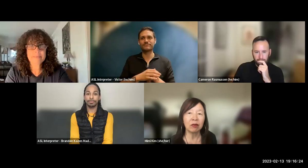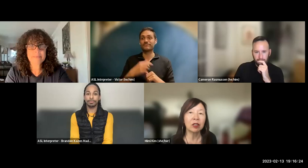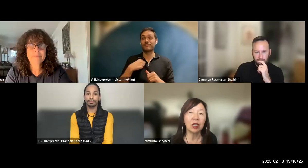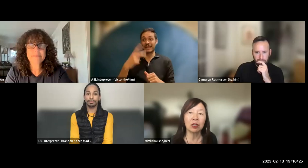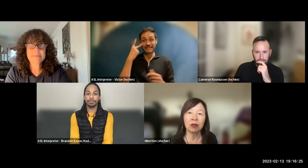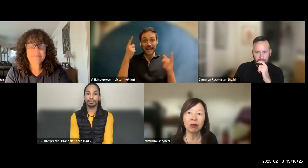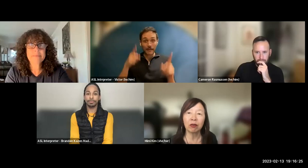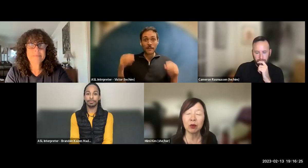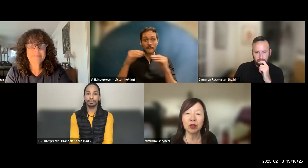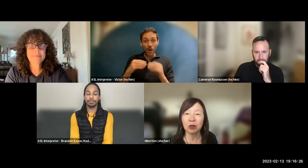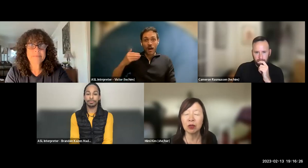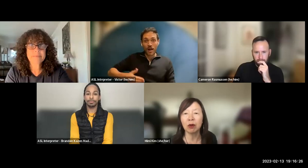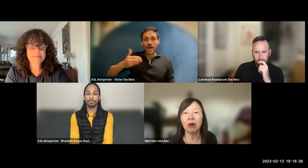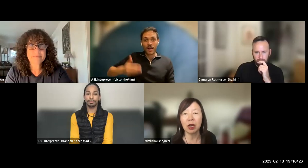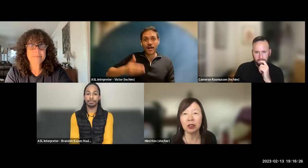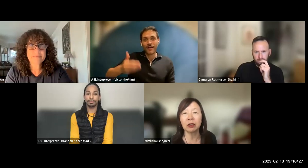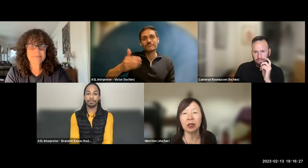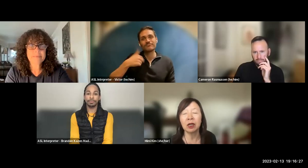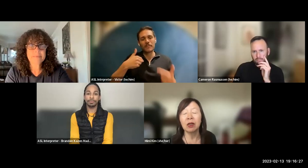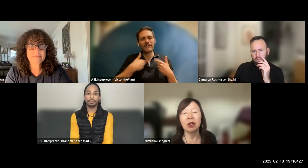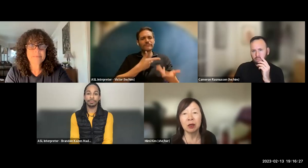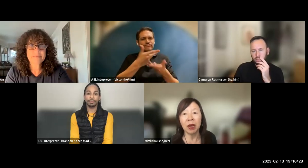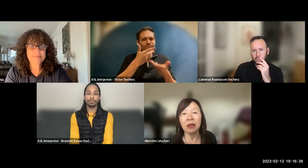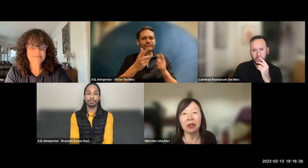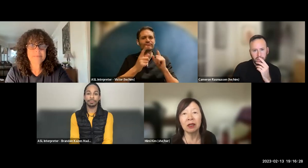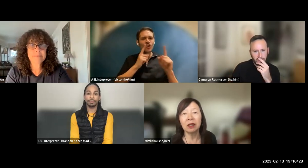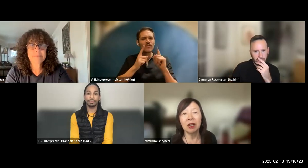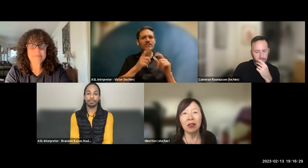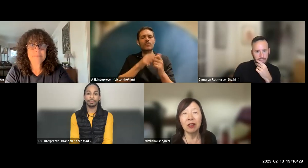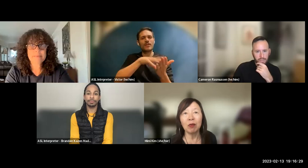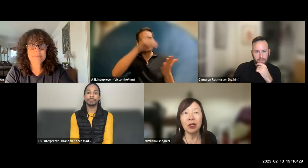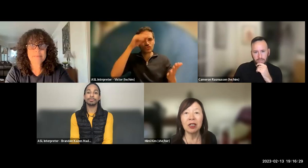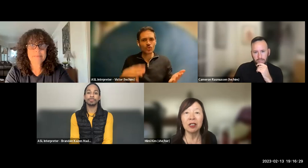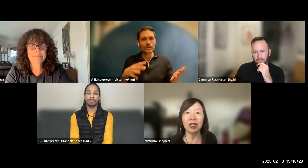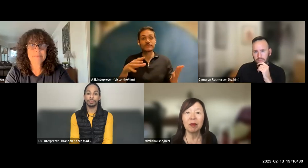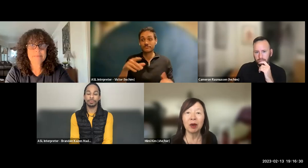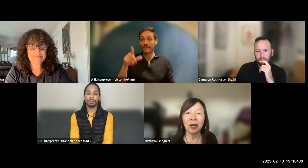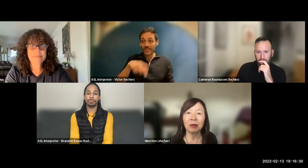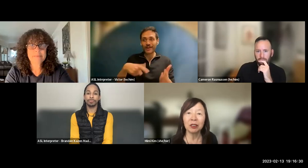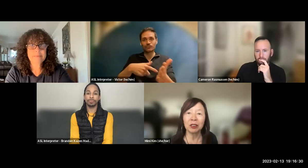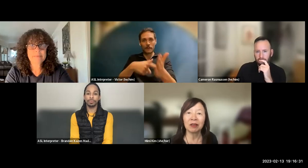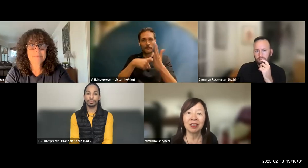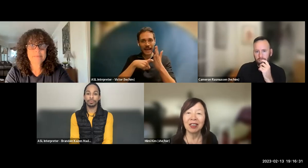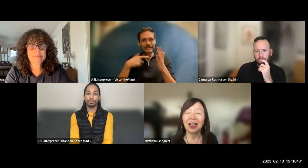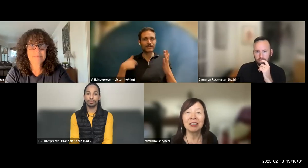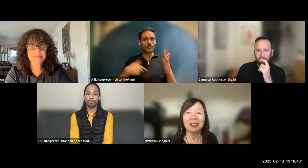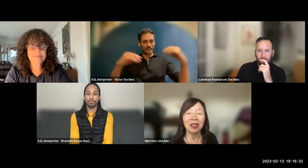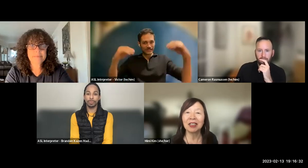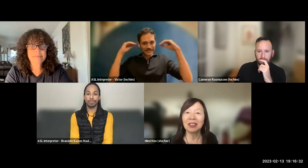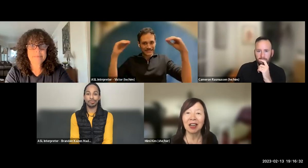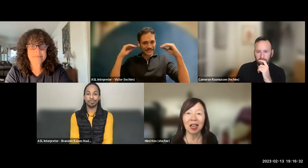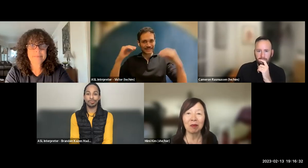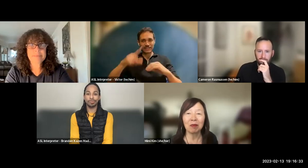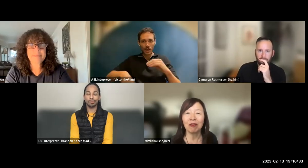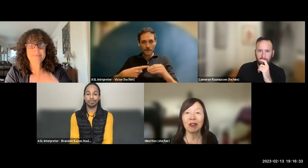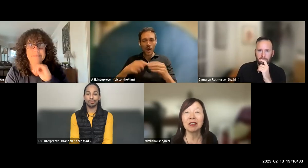having this kind of exchange and interface with students who are actually demanding that we teach them about abolition. That is something